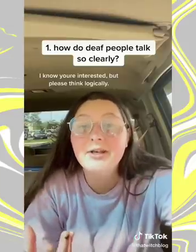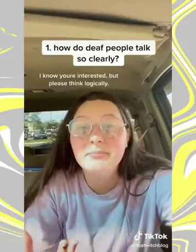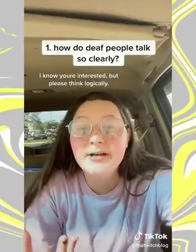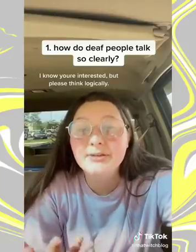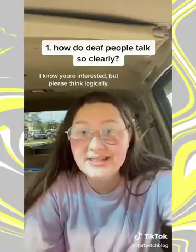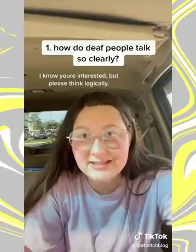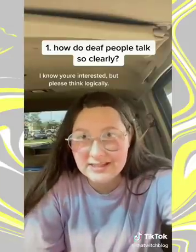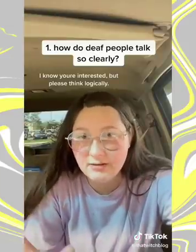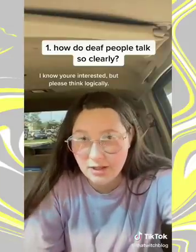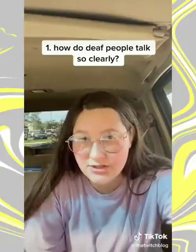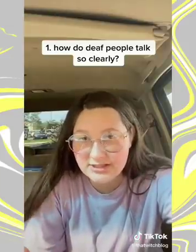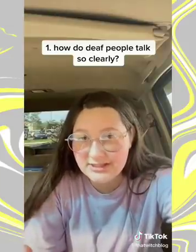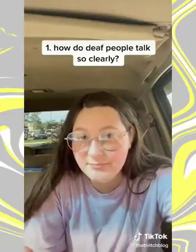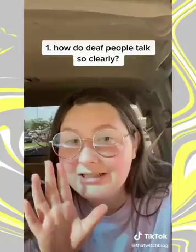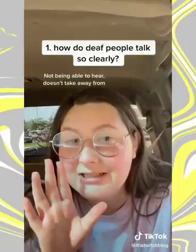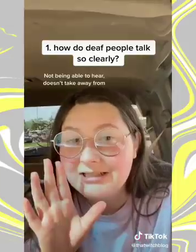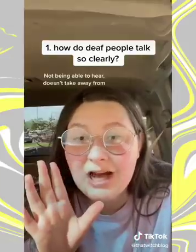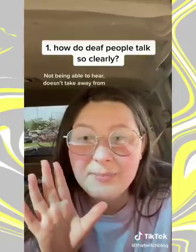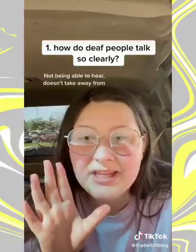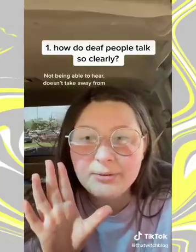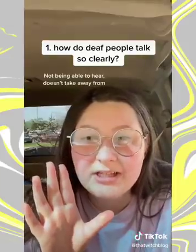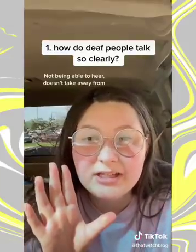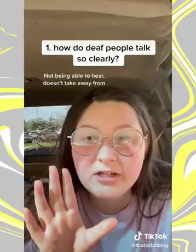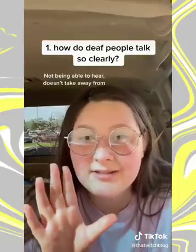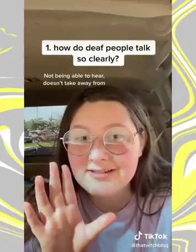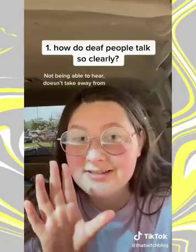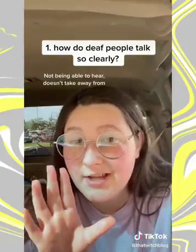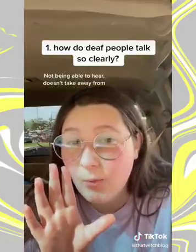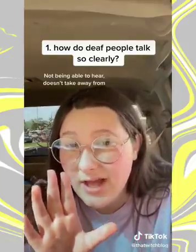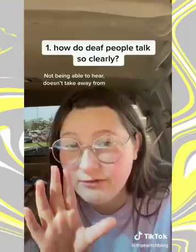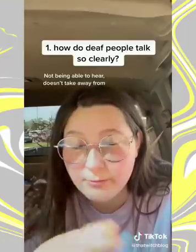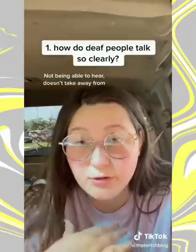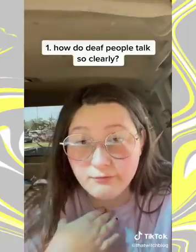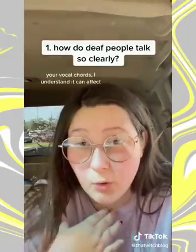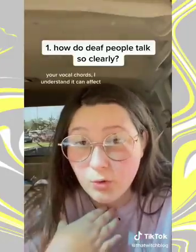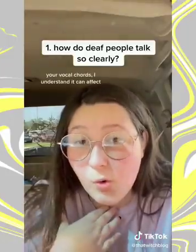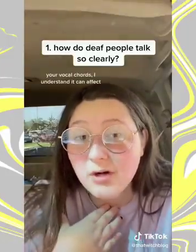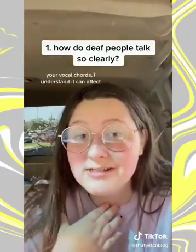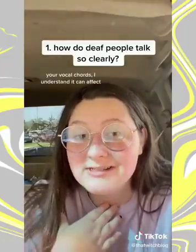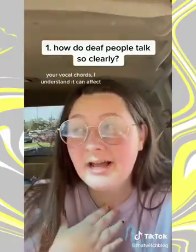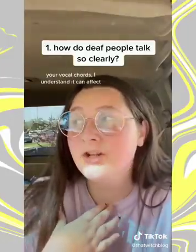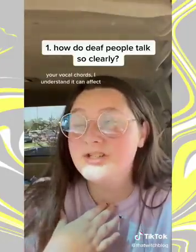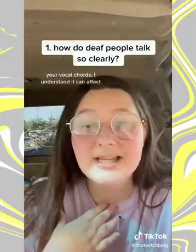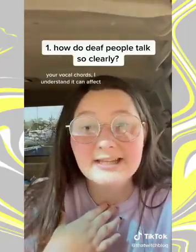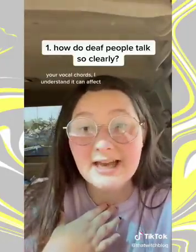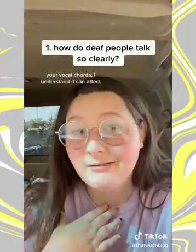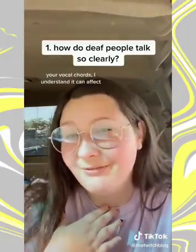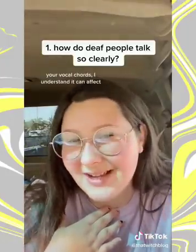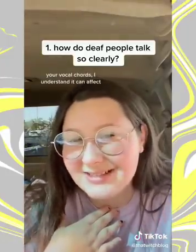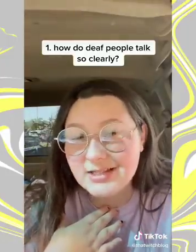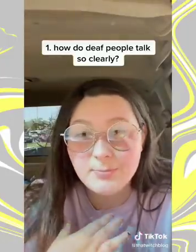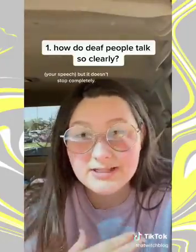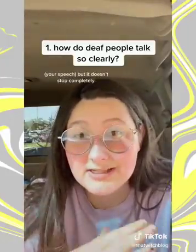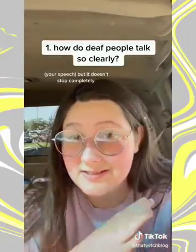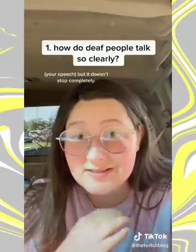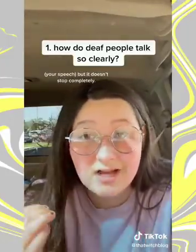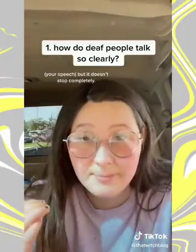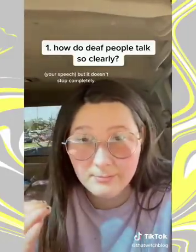but please think logically. Not being able to hear doesn't take away from your vocal cords. I understand it can affect it, but it doesn't stop